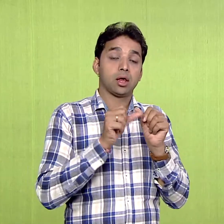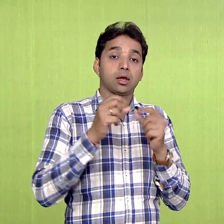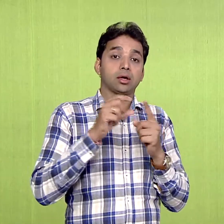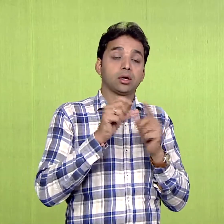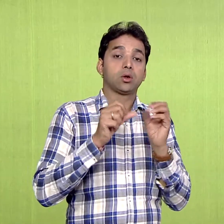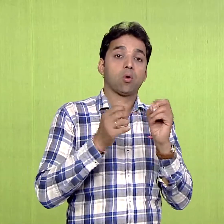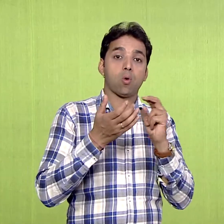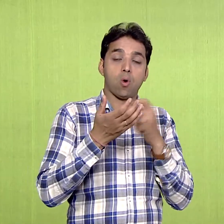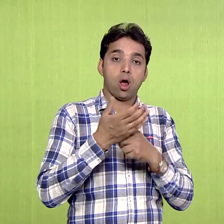with